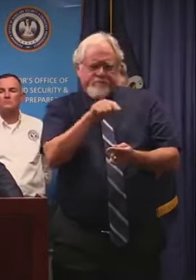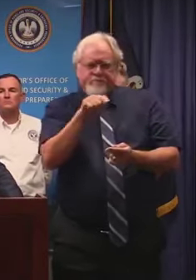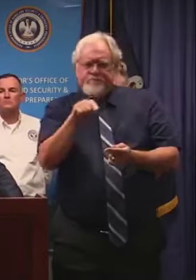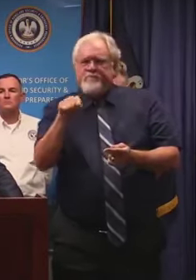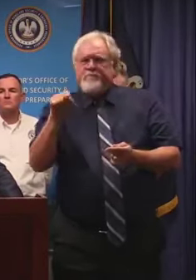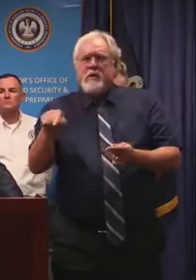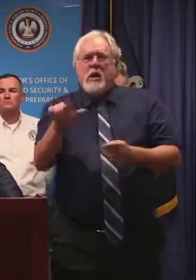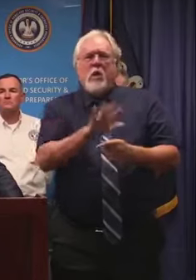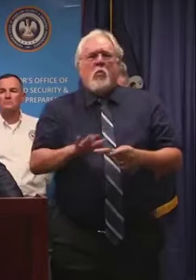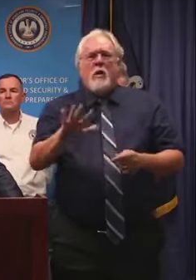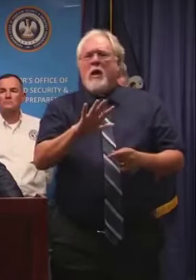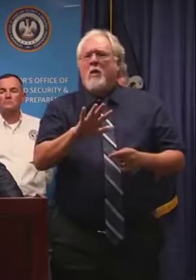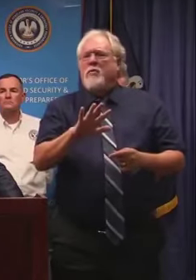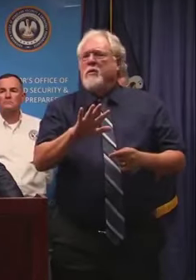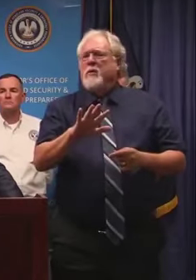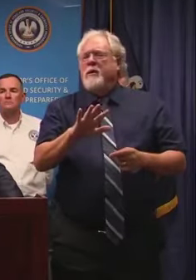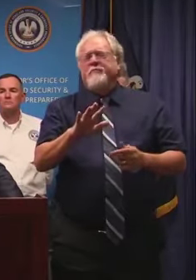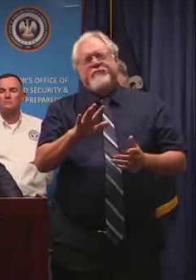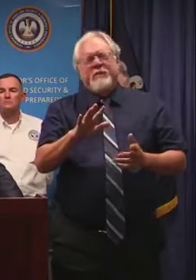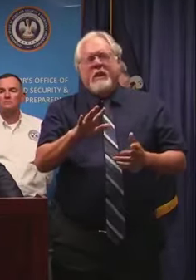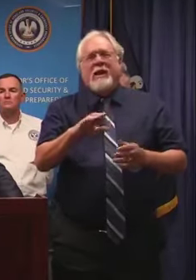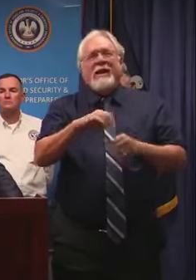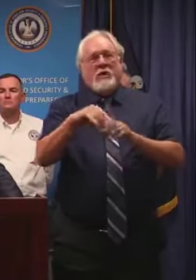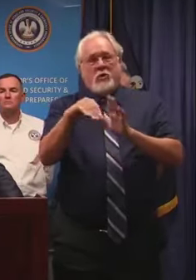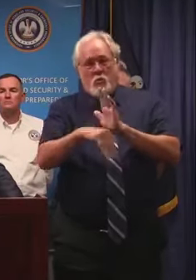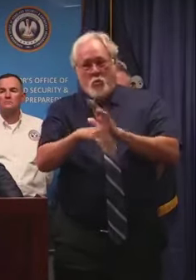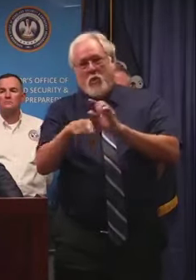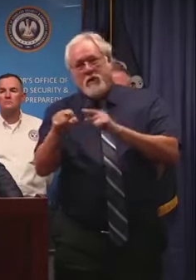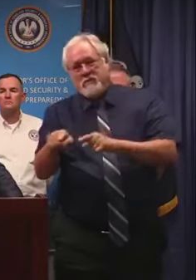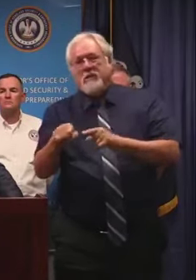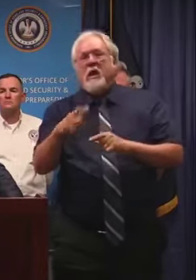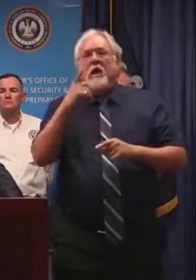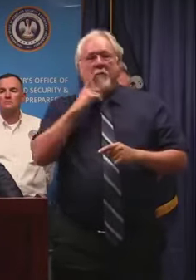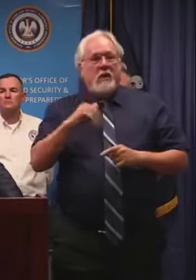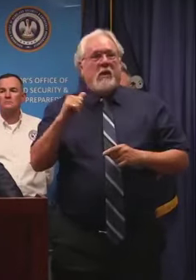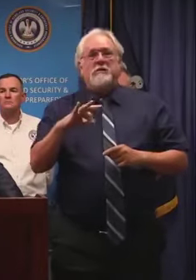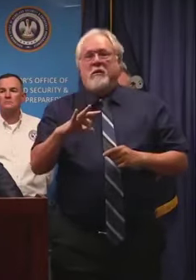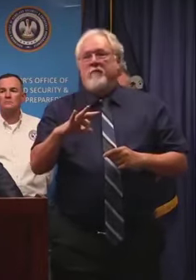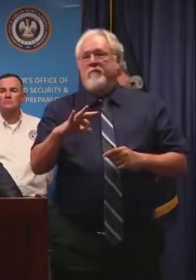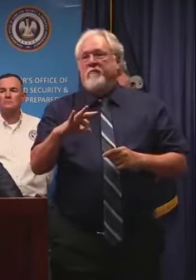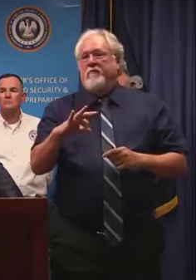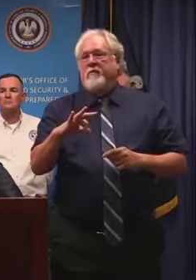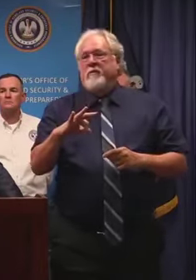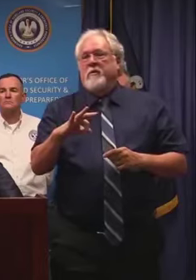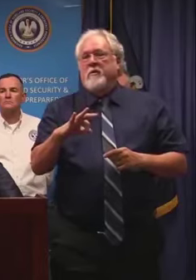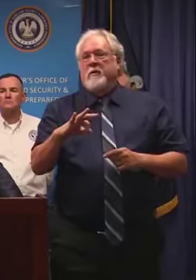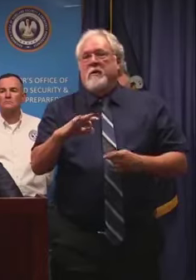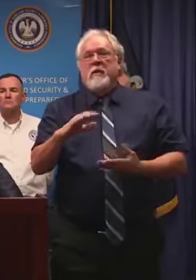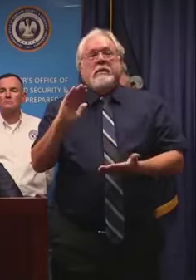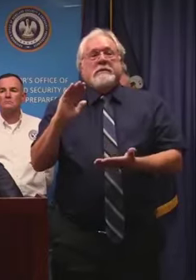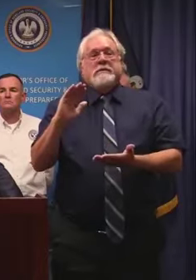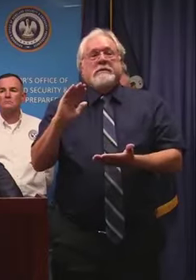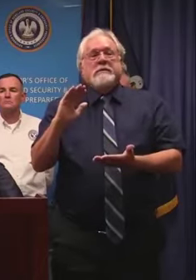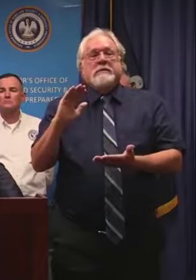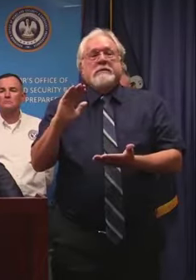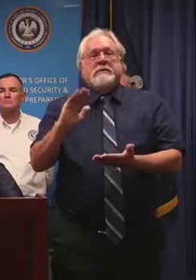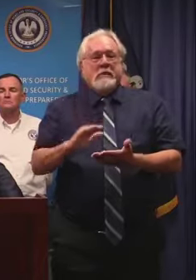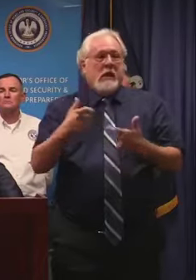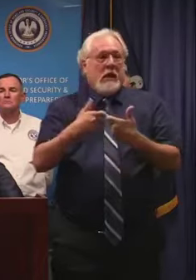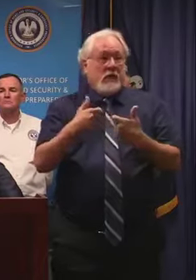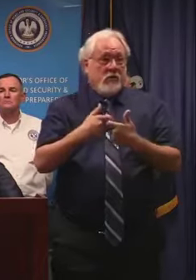now around, or I should say in New Orleans, because of diminished